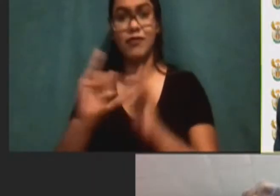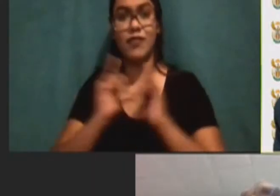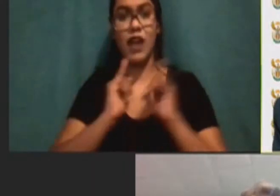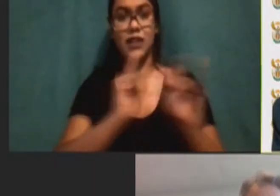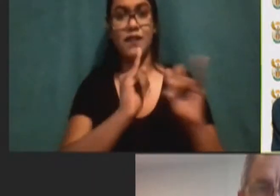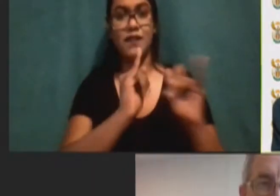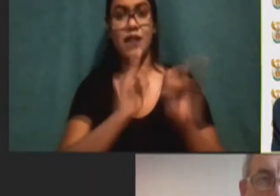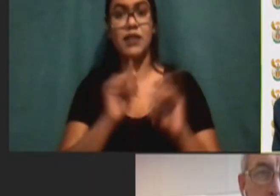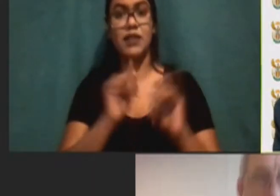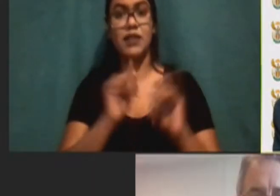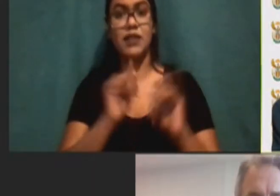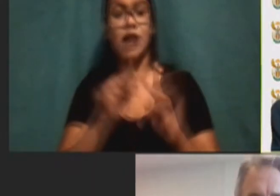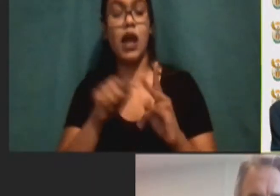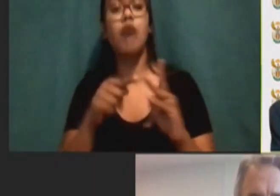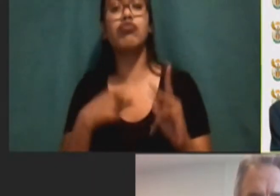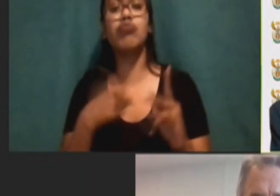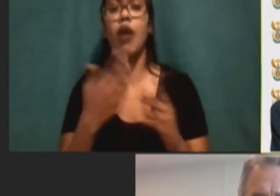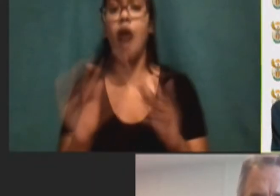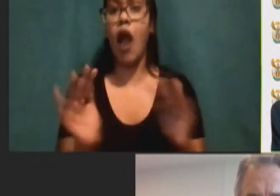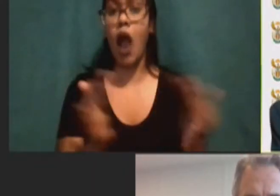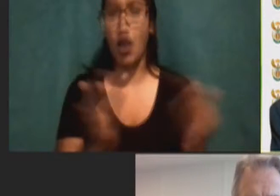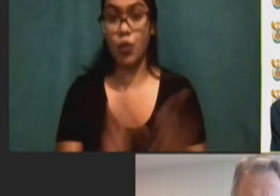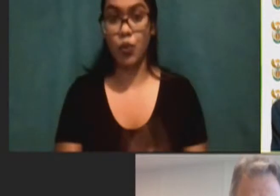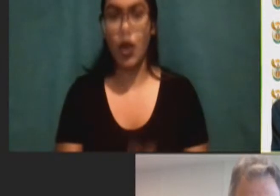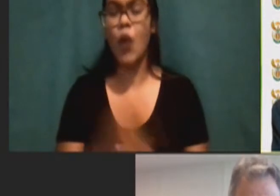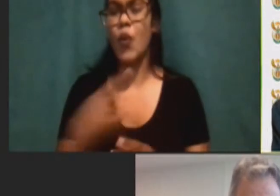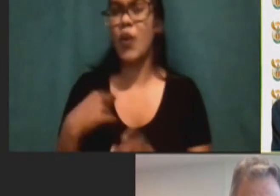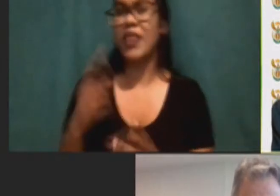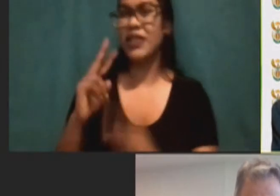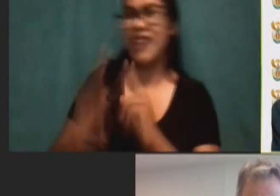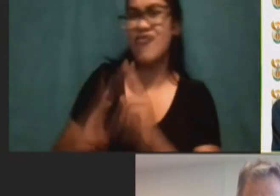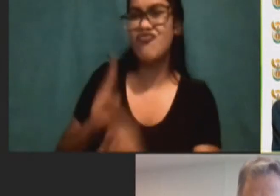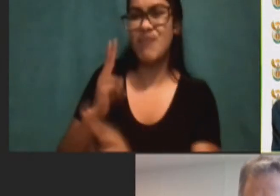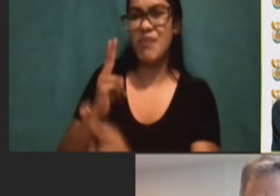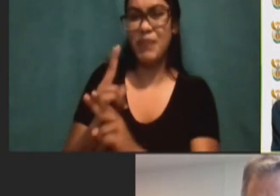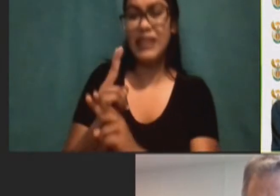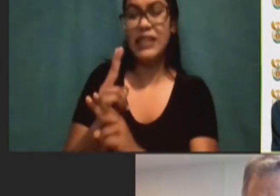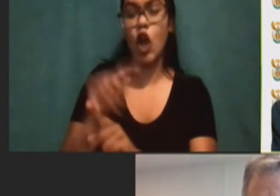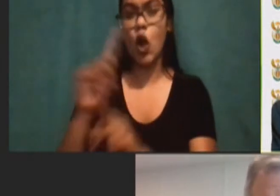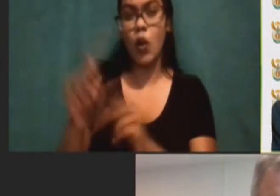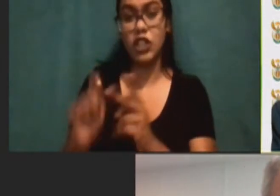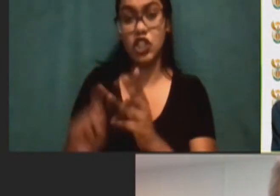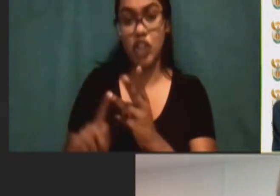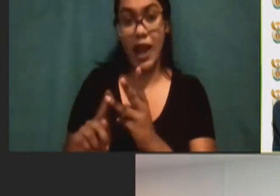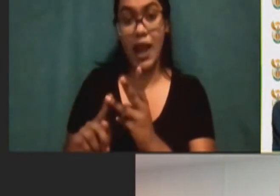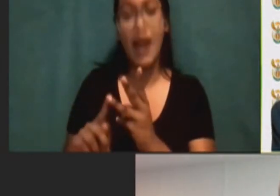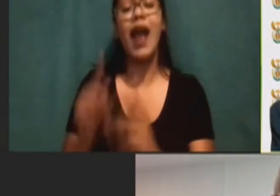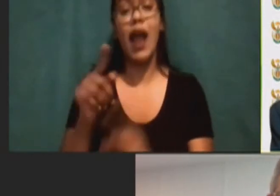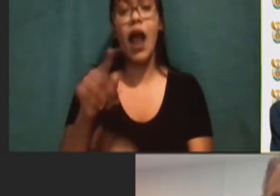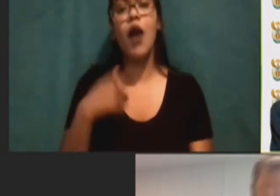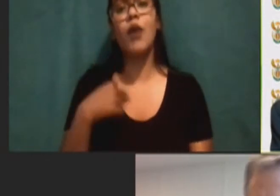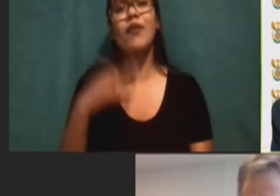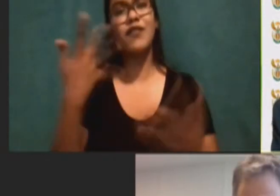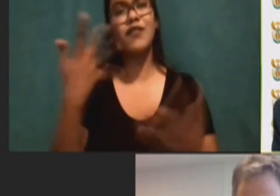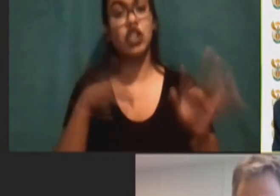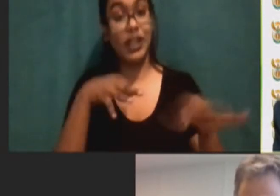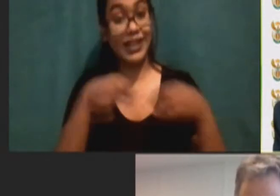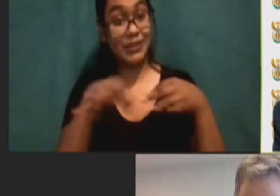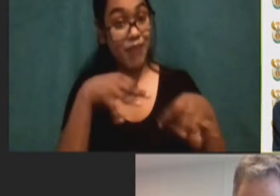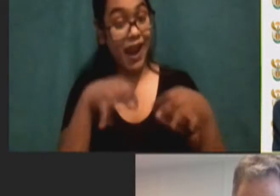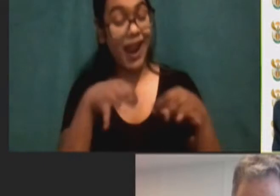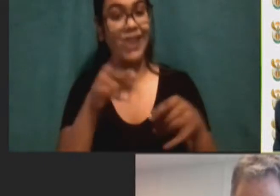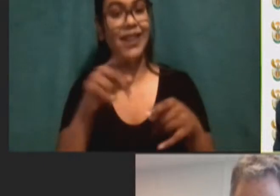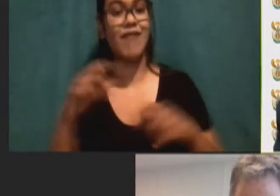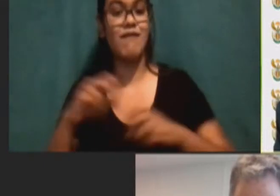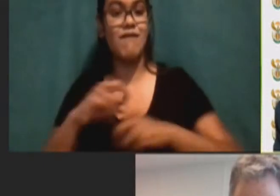I think there was a repeat, although it had been explained by the team from NICT about the virus